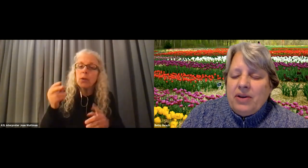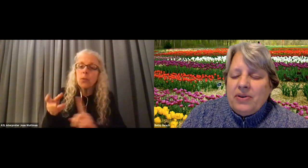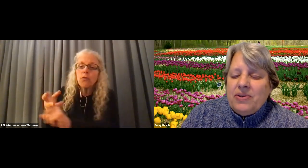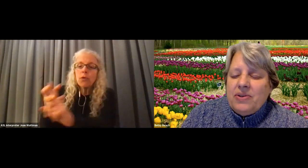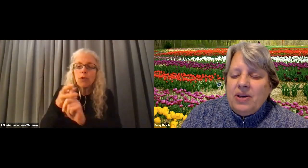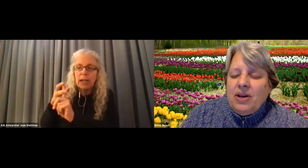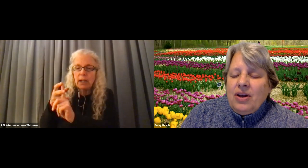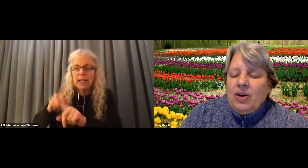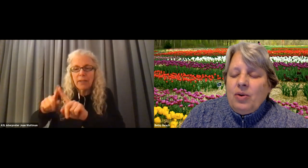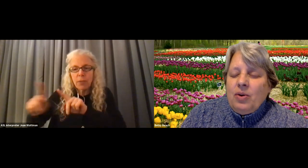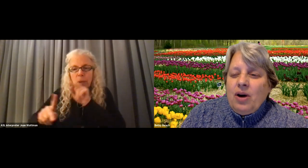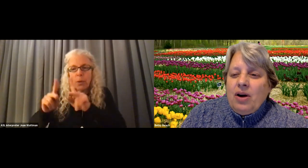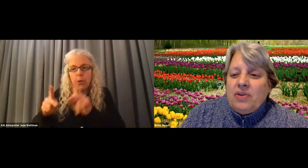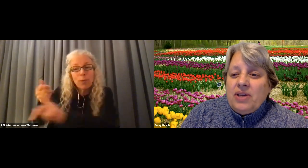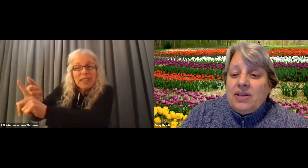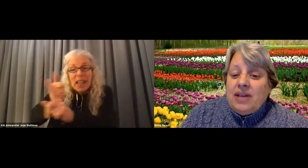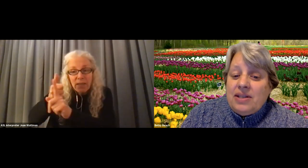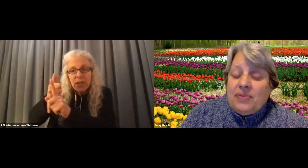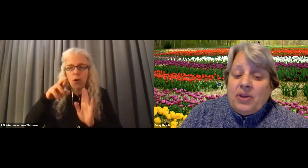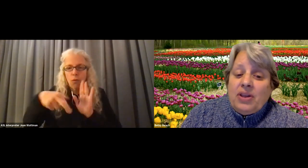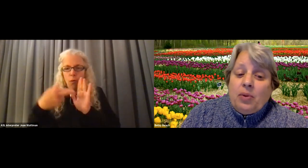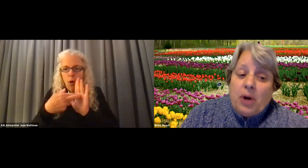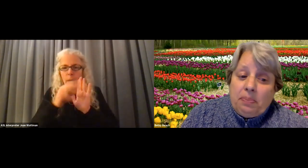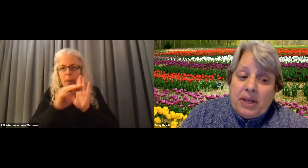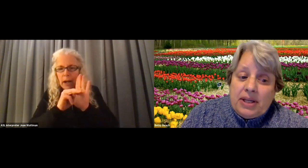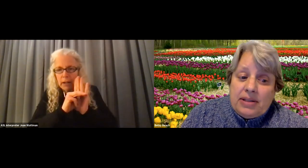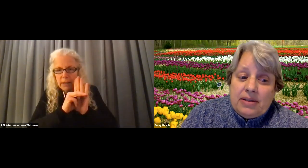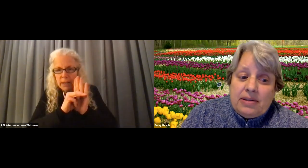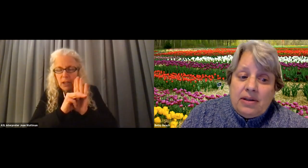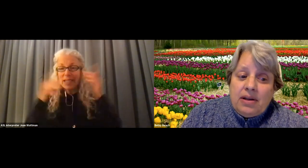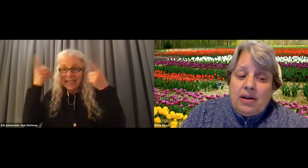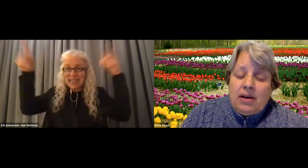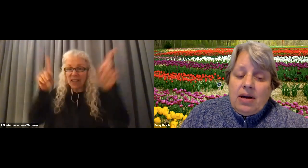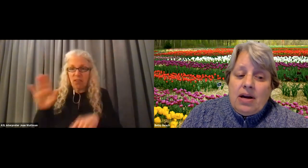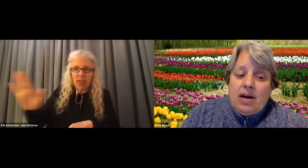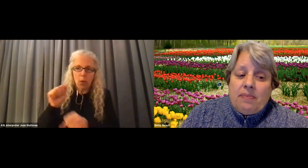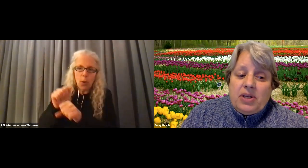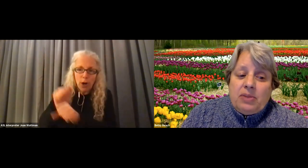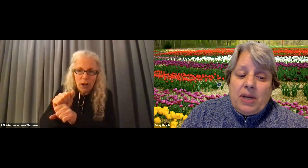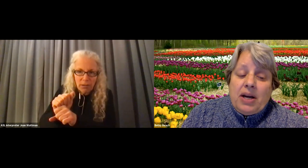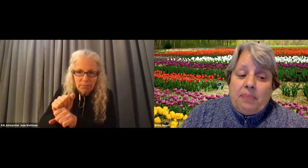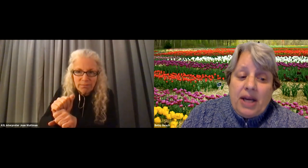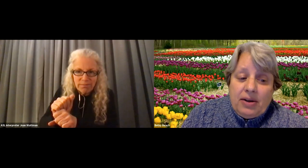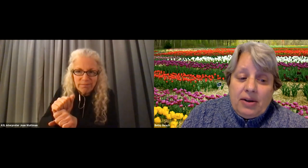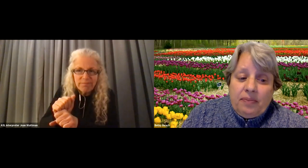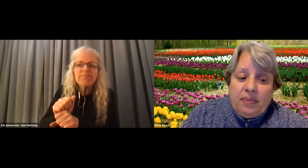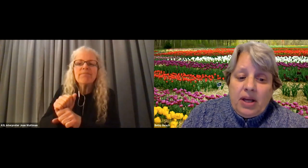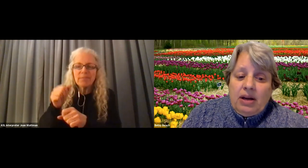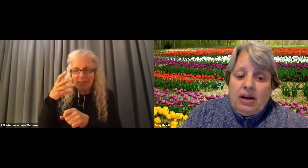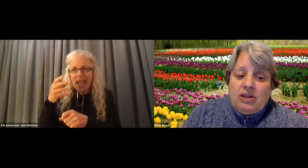models who are successful in their workplaces to be on a panel and to